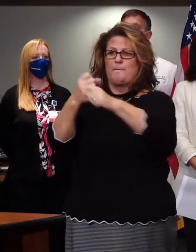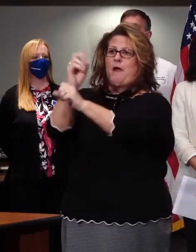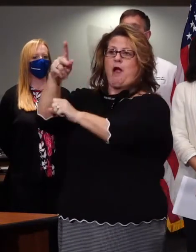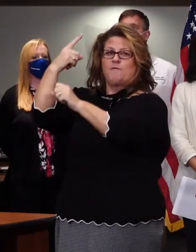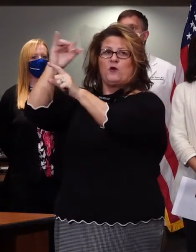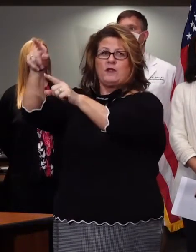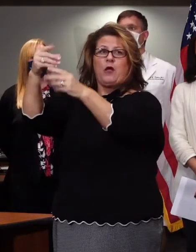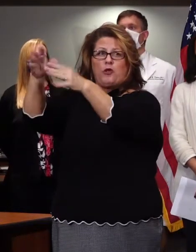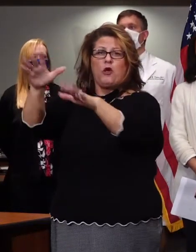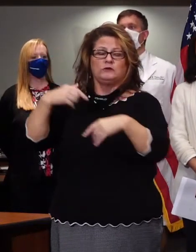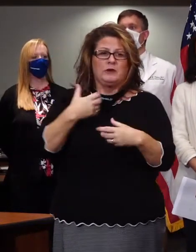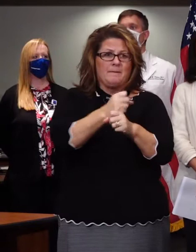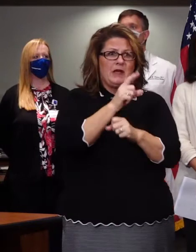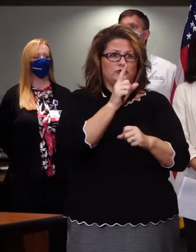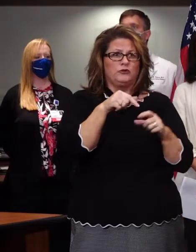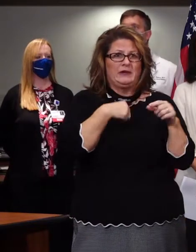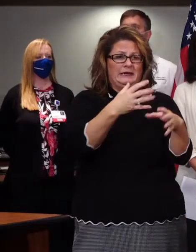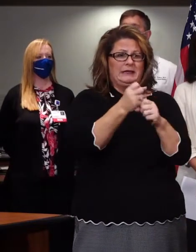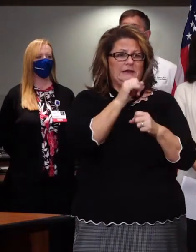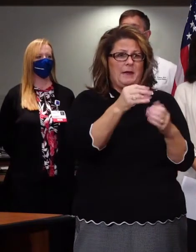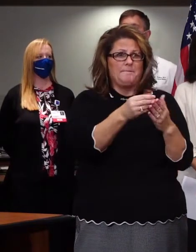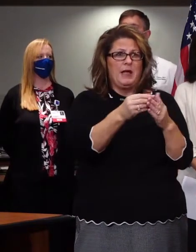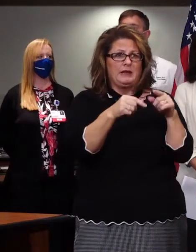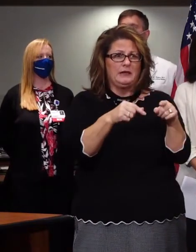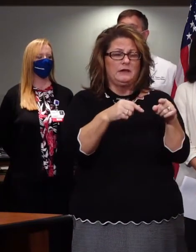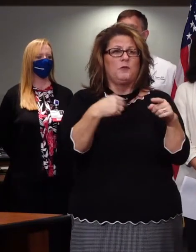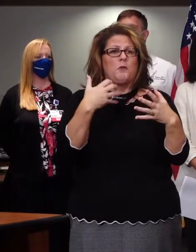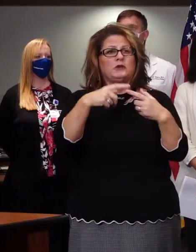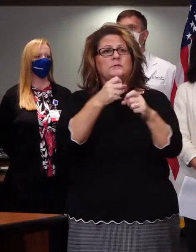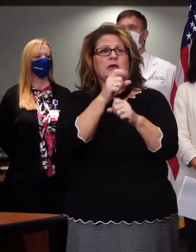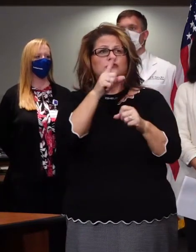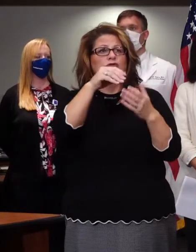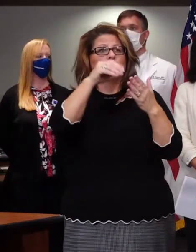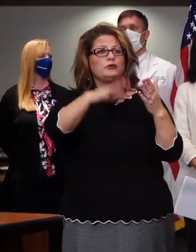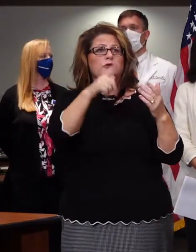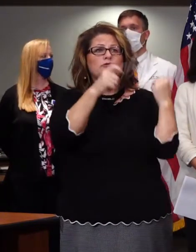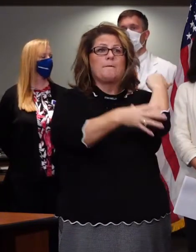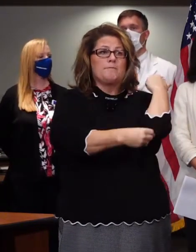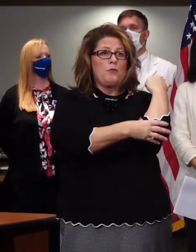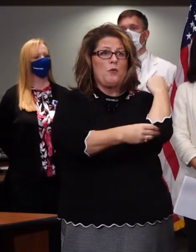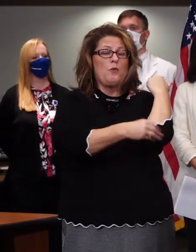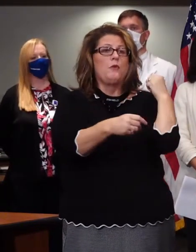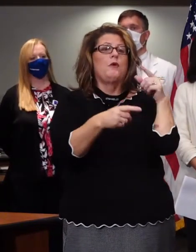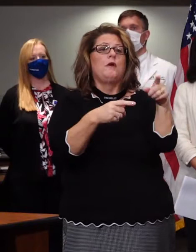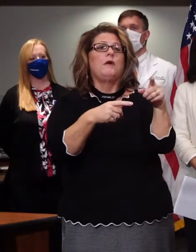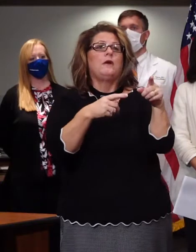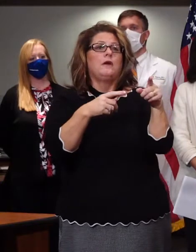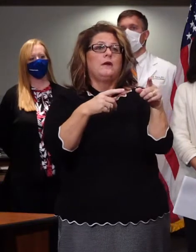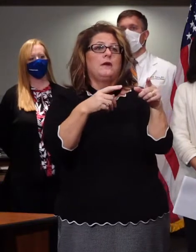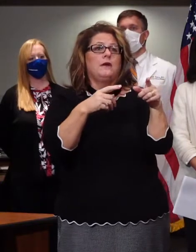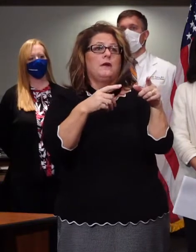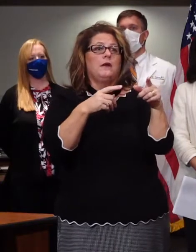educational opportunity, choice, and access for students from working and lower income families who have been adversely